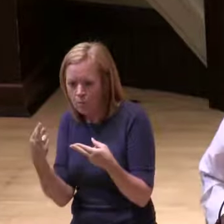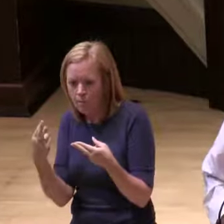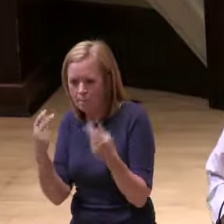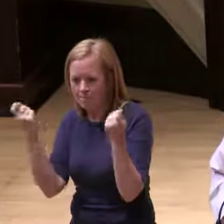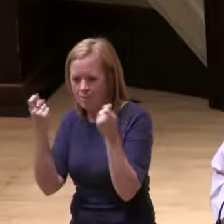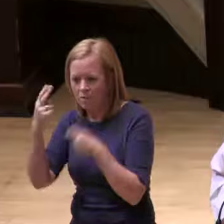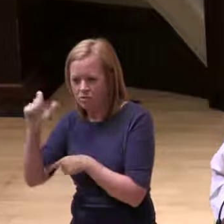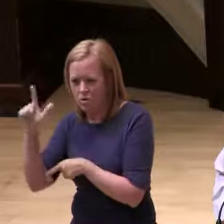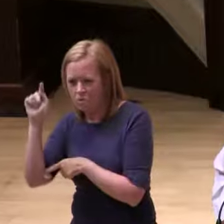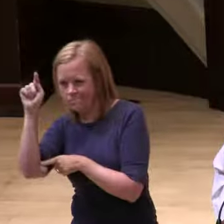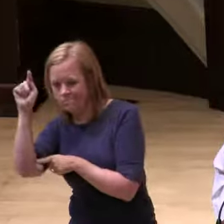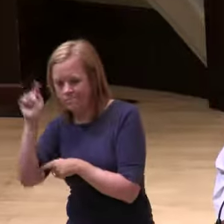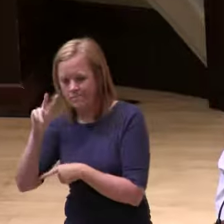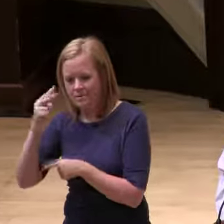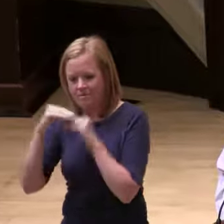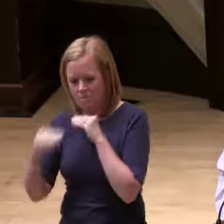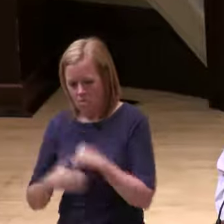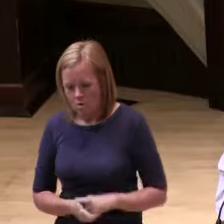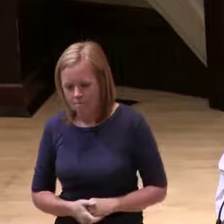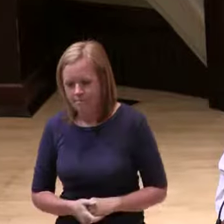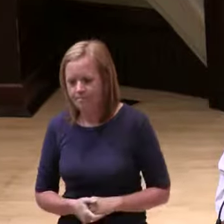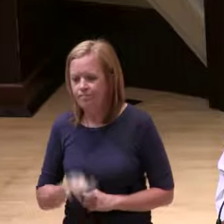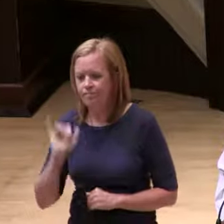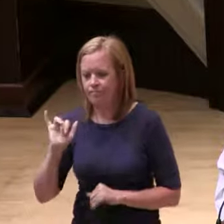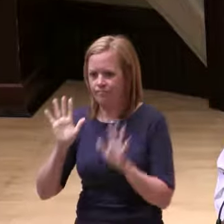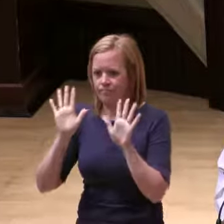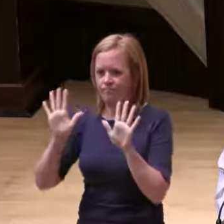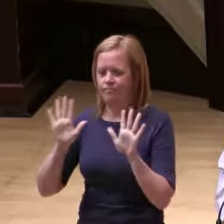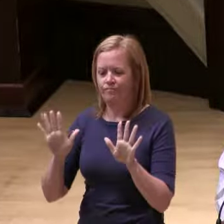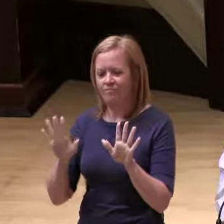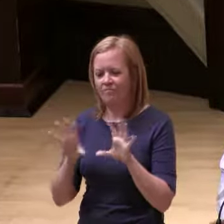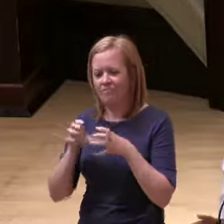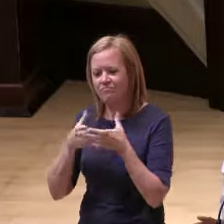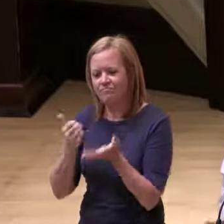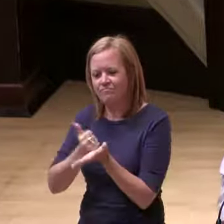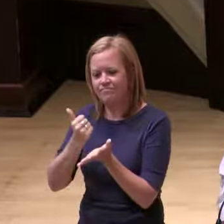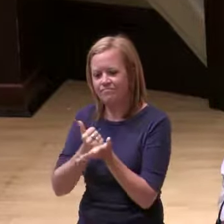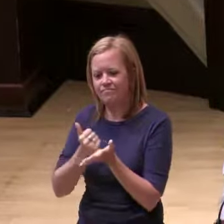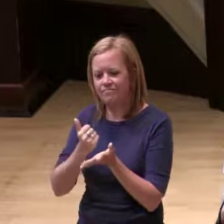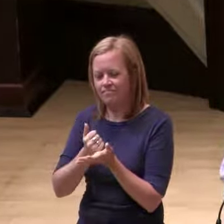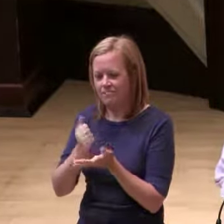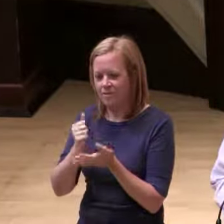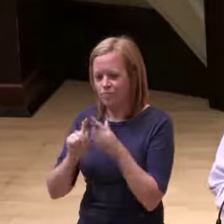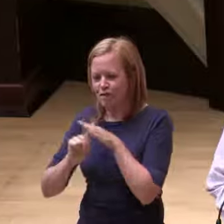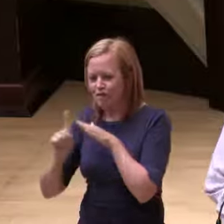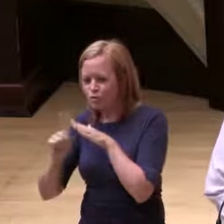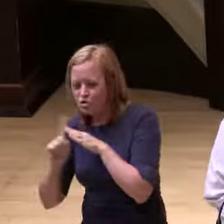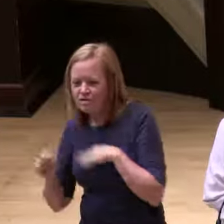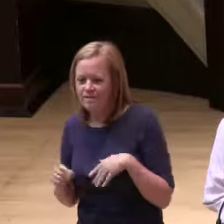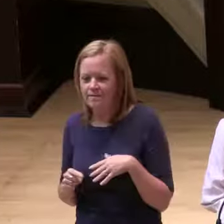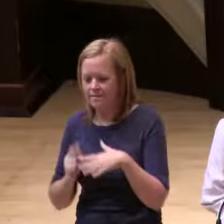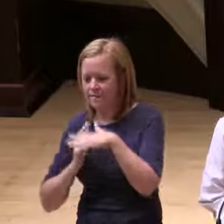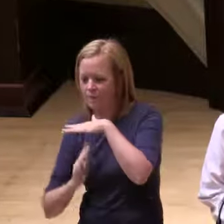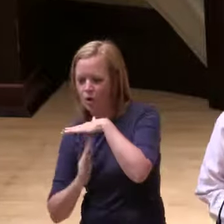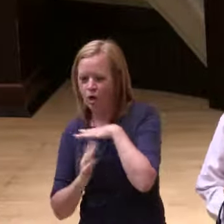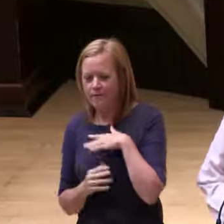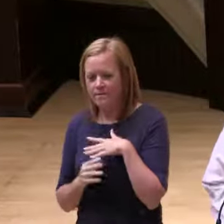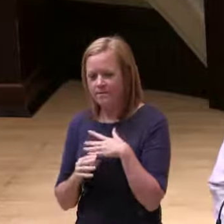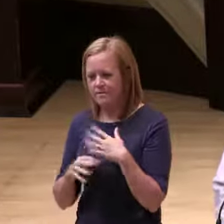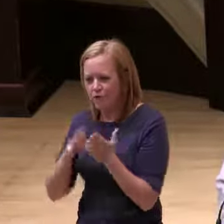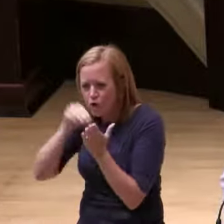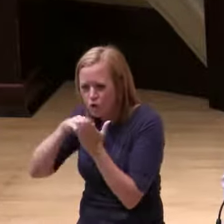on the second floor. It's our wonderful ministry in helping refugees and immigrants learn the English language, connect with them,